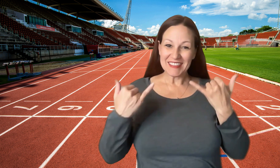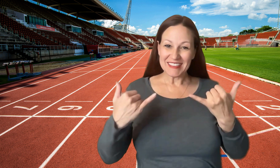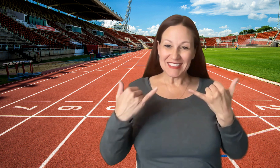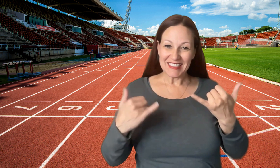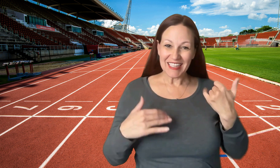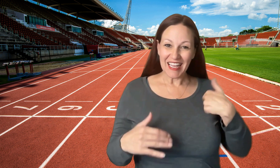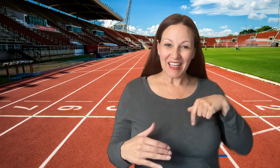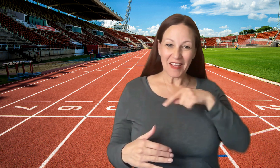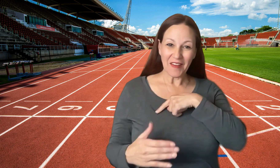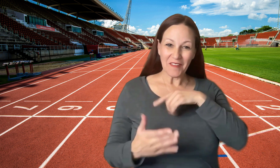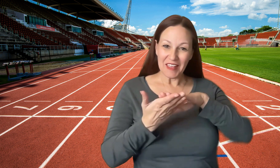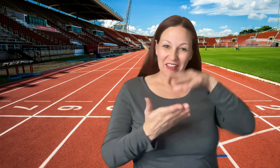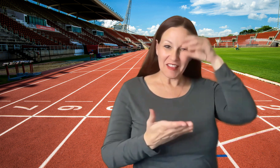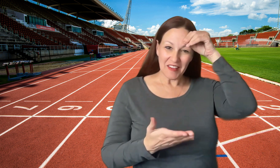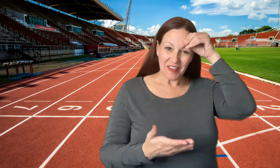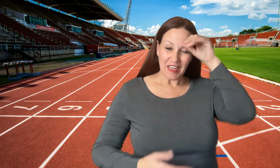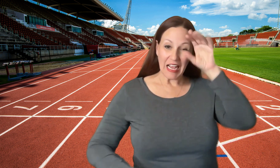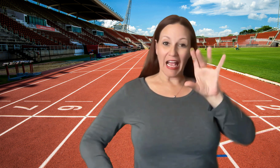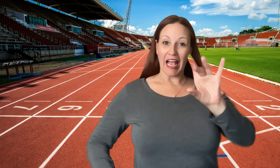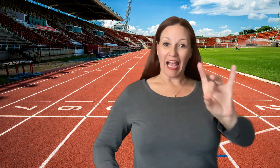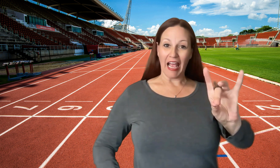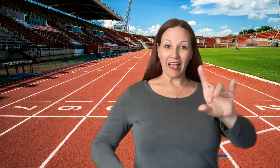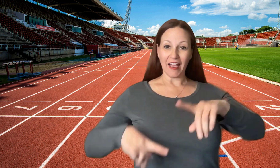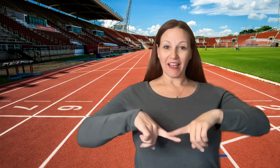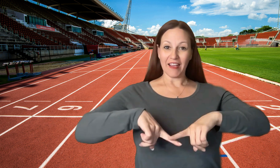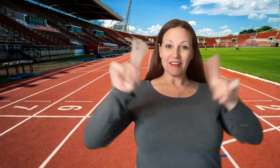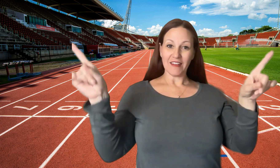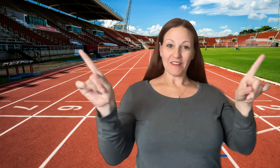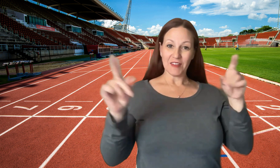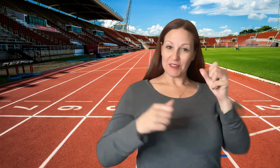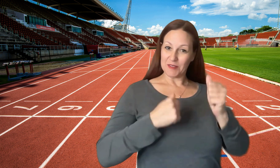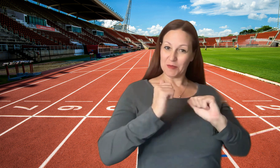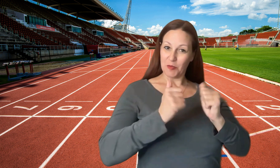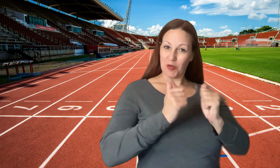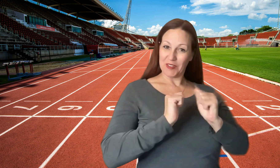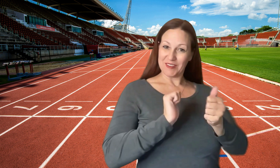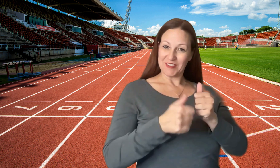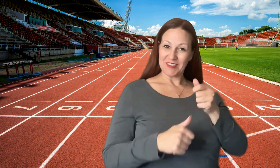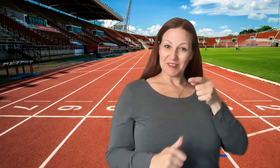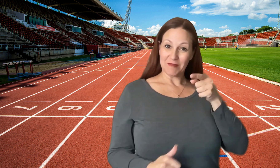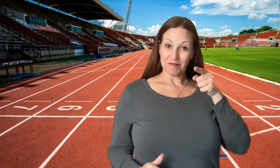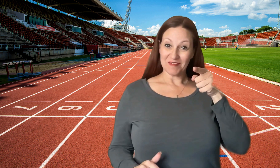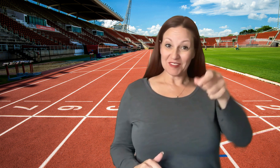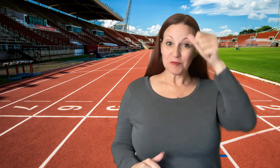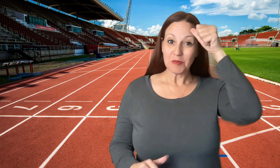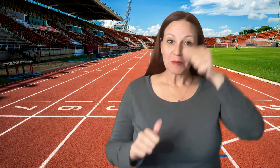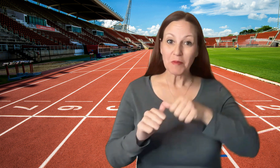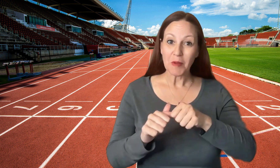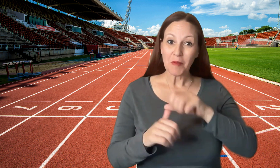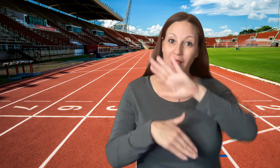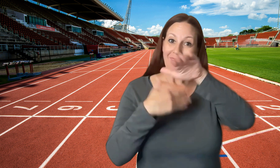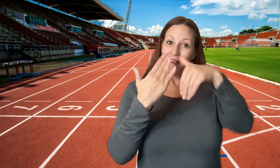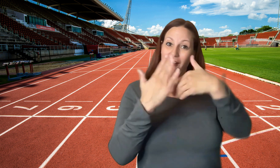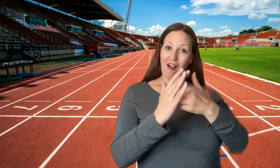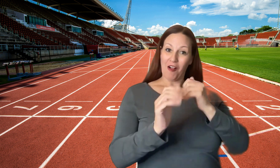Wow! Today we learned 8 different sports. Do you remember all